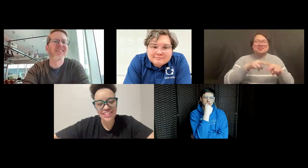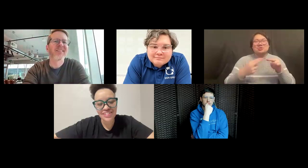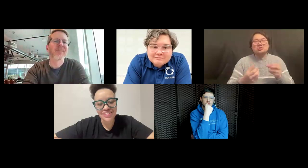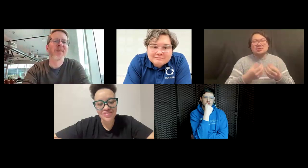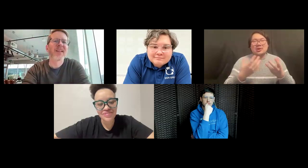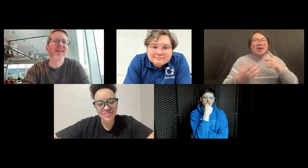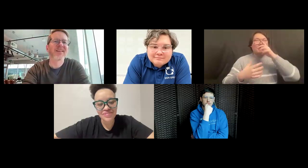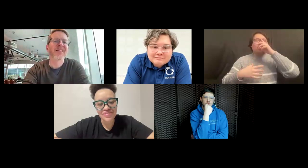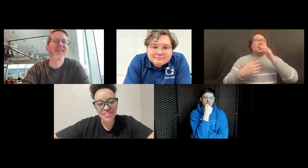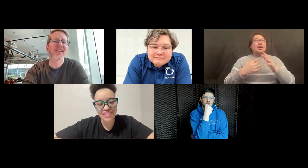well.